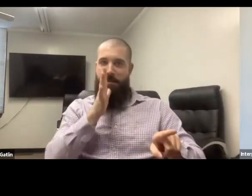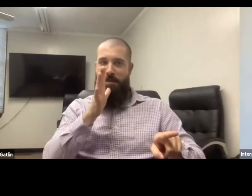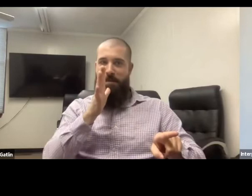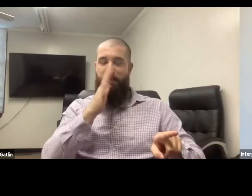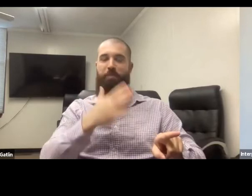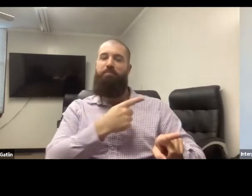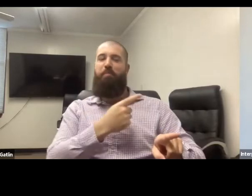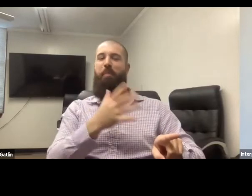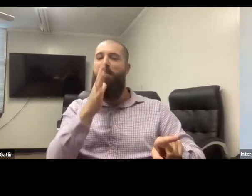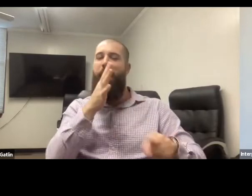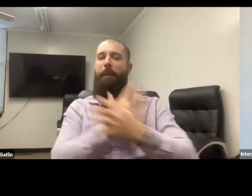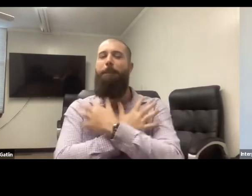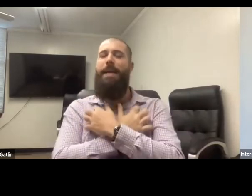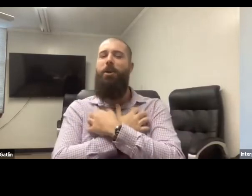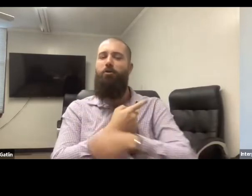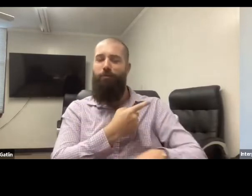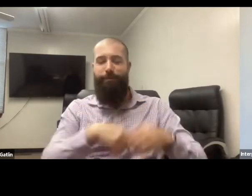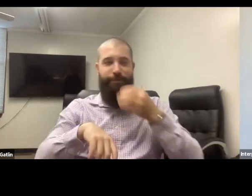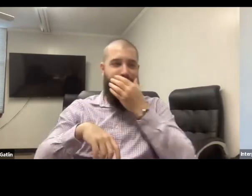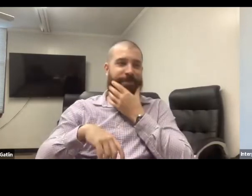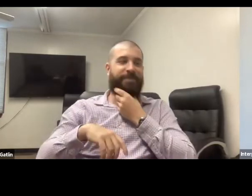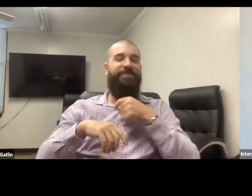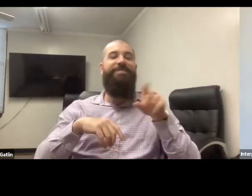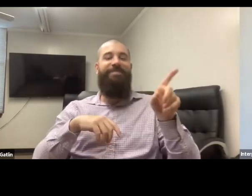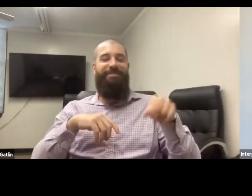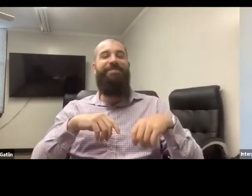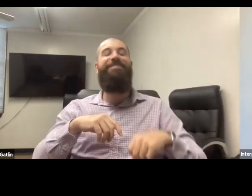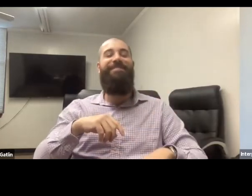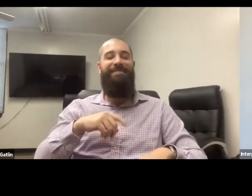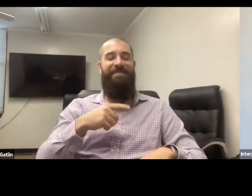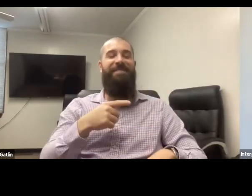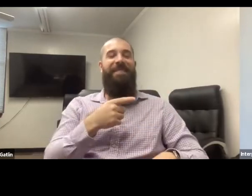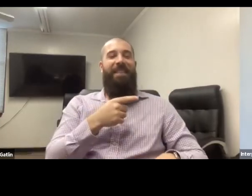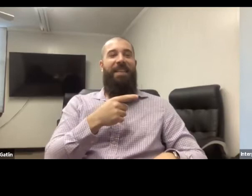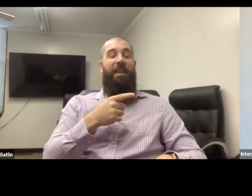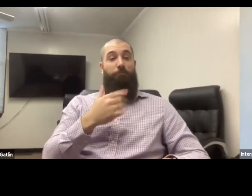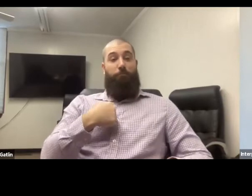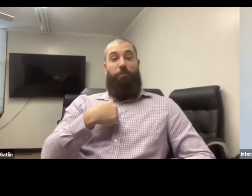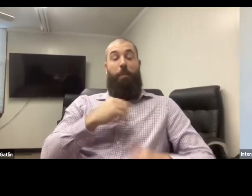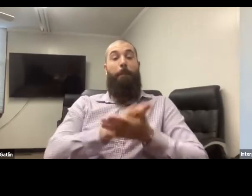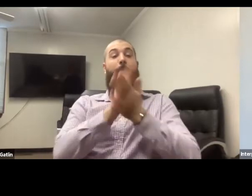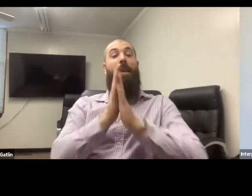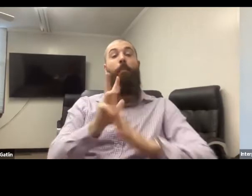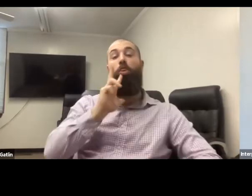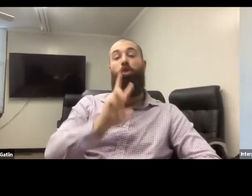Oh, that was tough for my mom. She's a mama bear. She's tough.